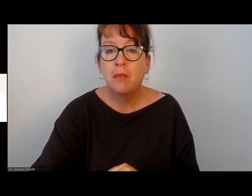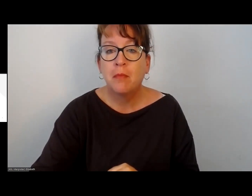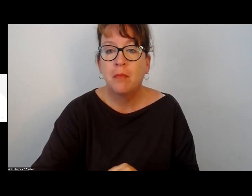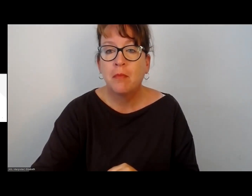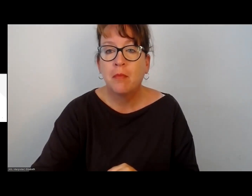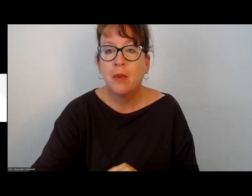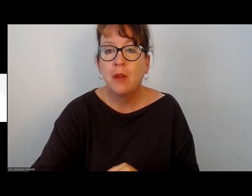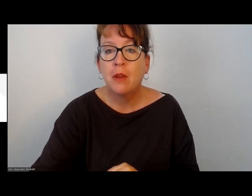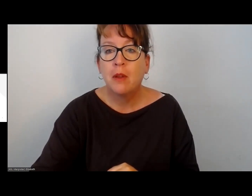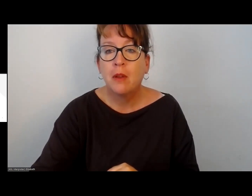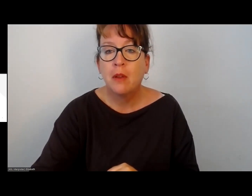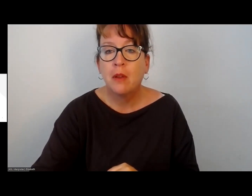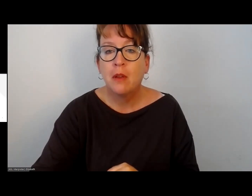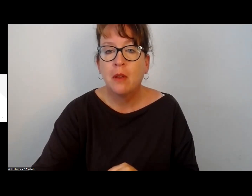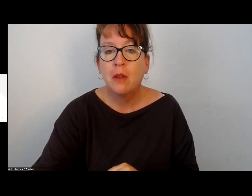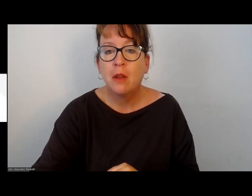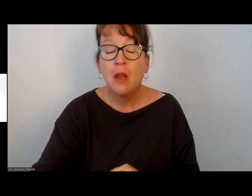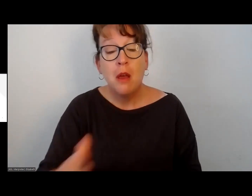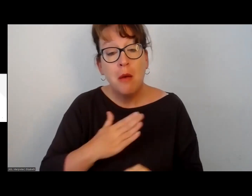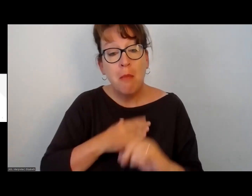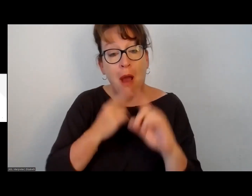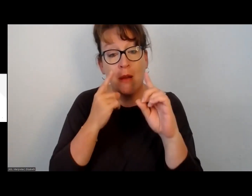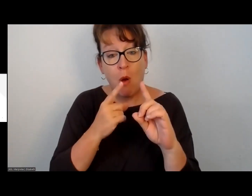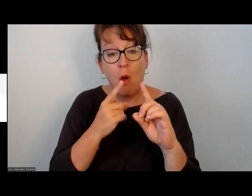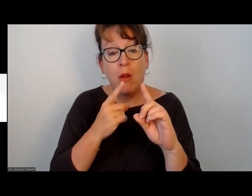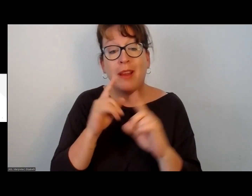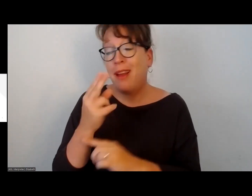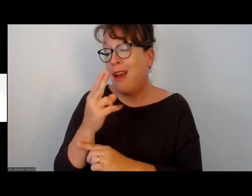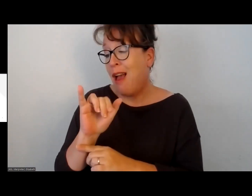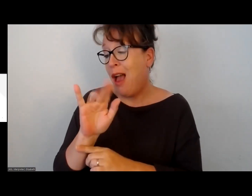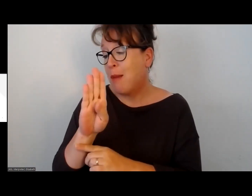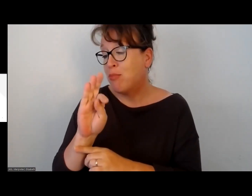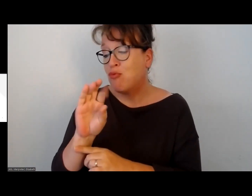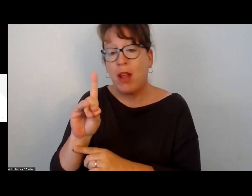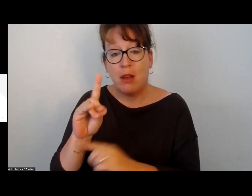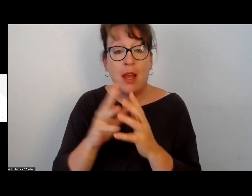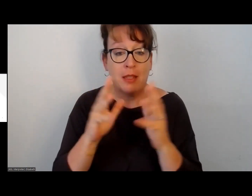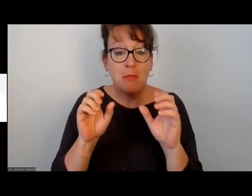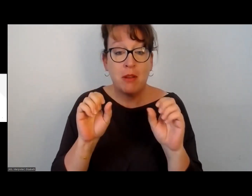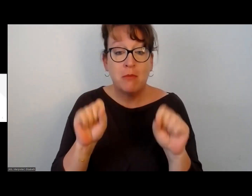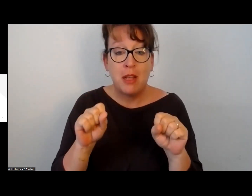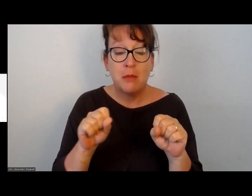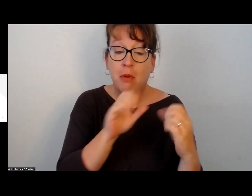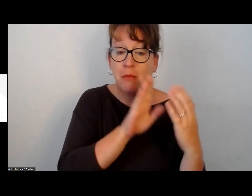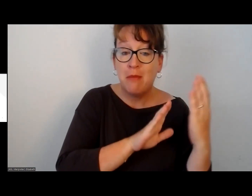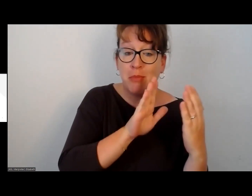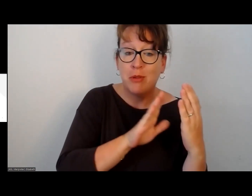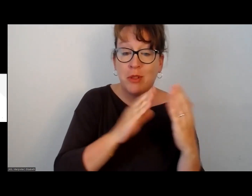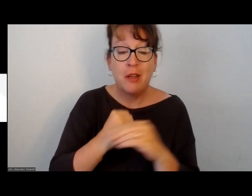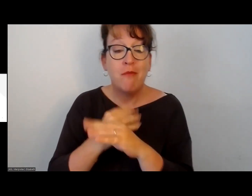possible, right? And so both in person and virtual, so that we are physically accessible to, and we show up to